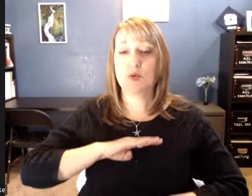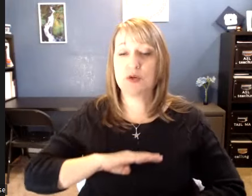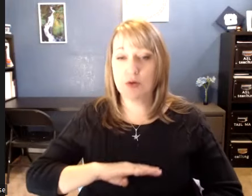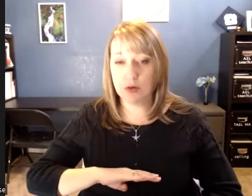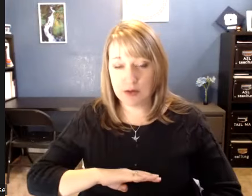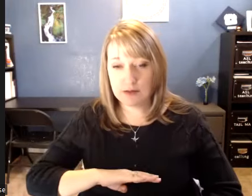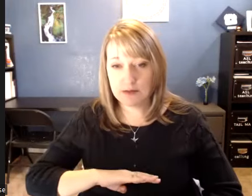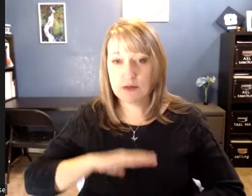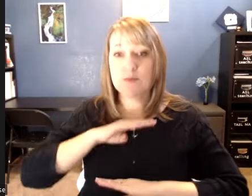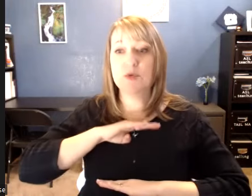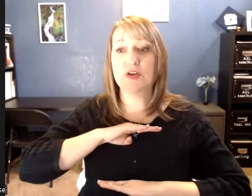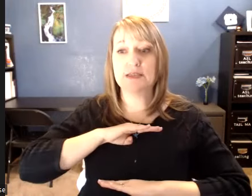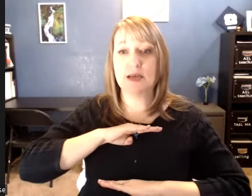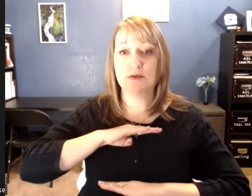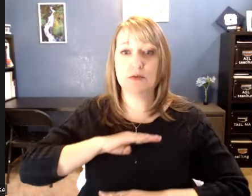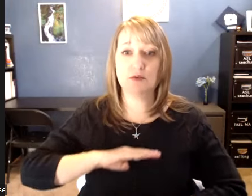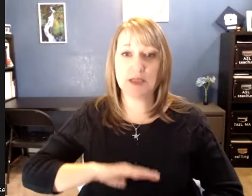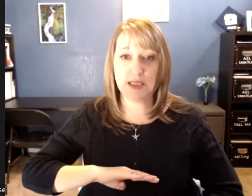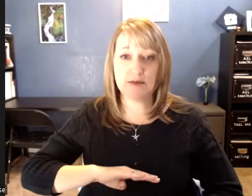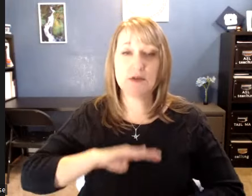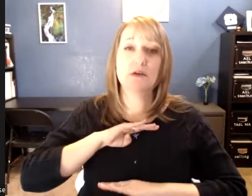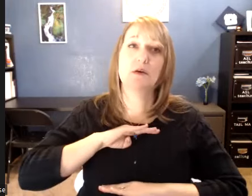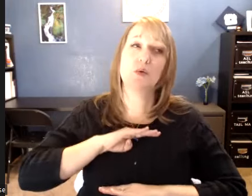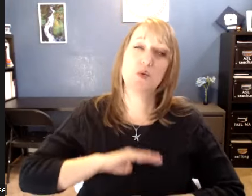whew, move your hands down, relieved.